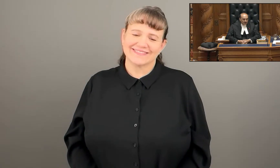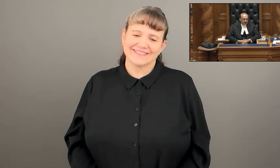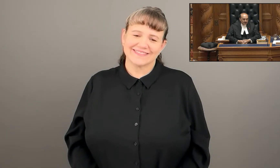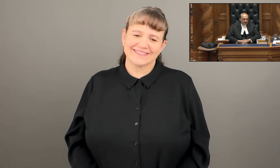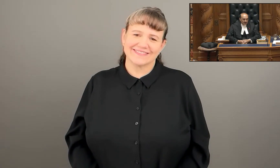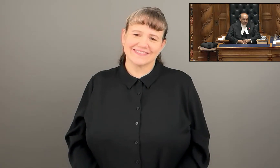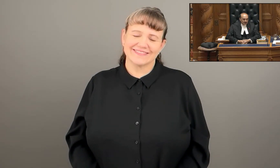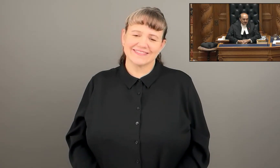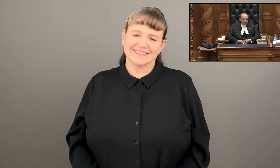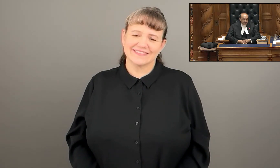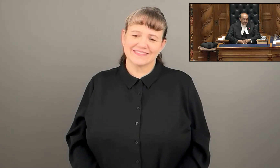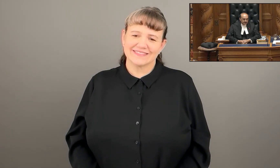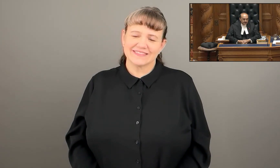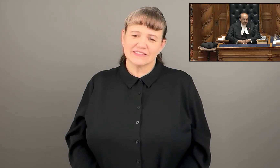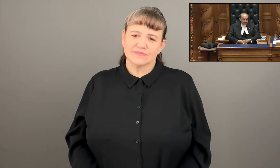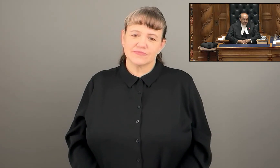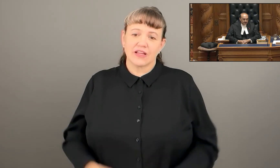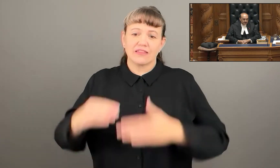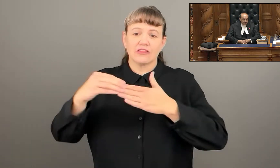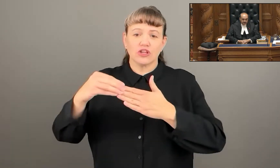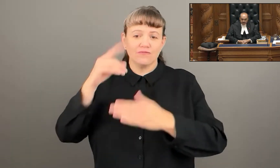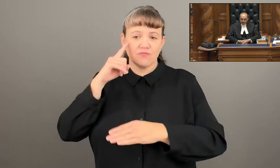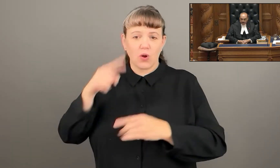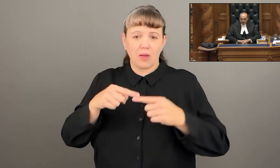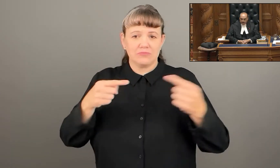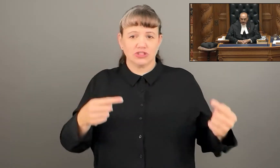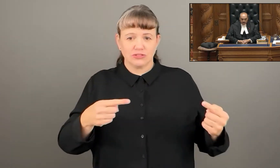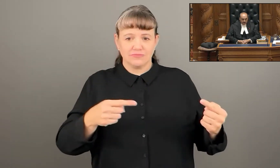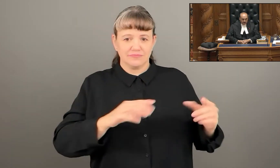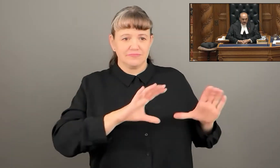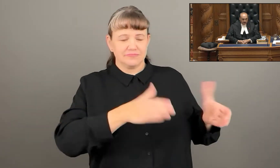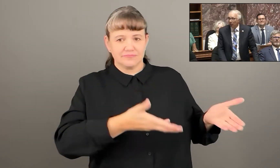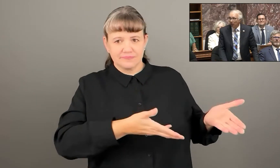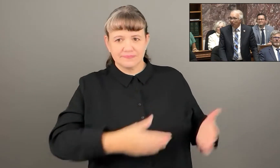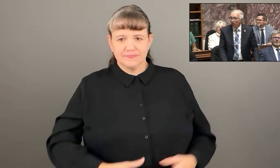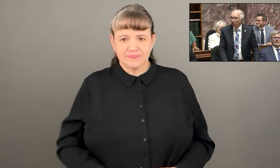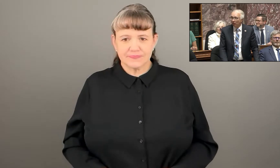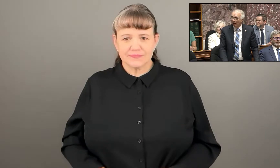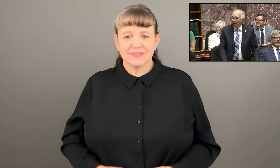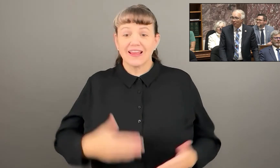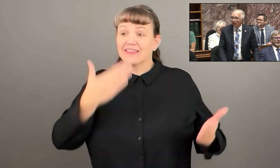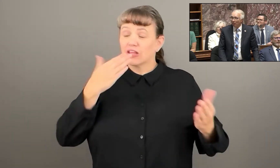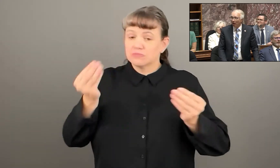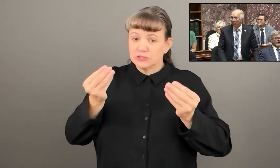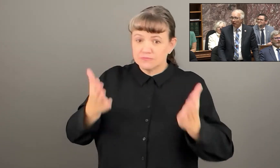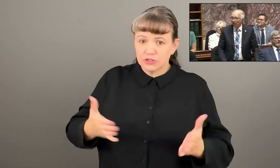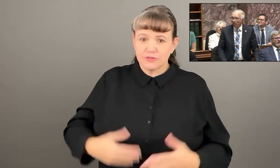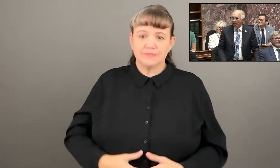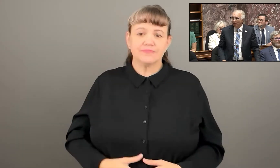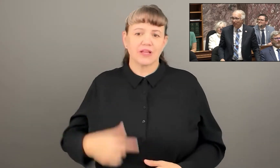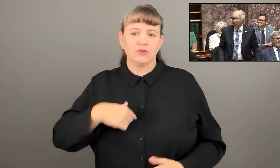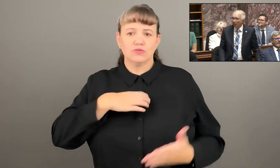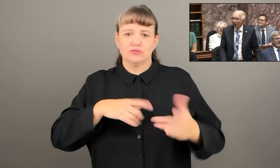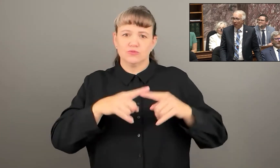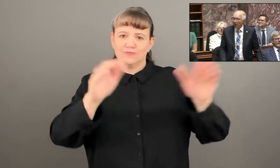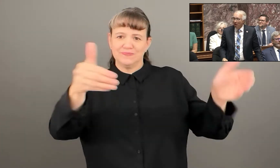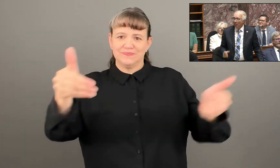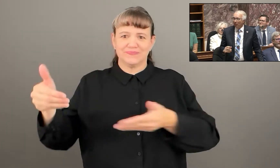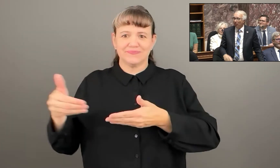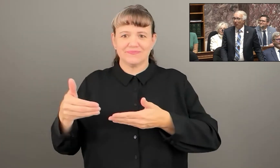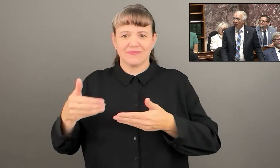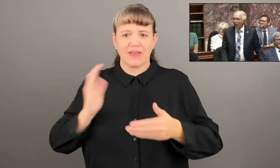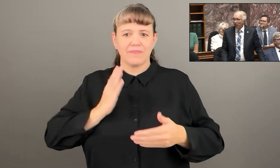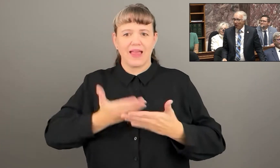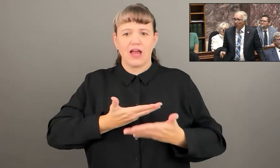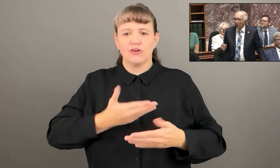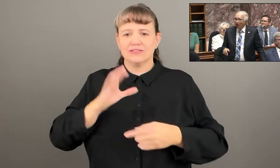Leader of the Official Opposition. Thank you, Mr. Speaker. There's lots of people here I'd like to introduce from our CAs, but I'm going to leave that for another. But